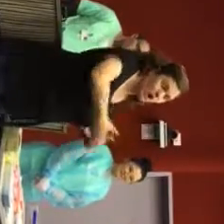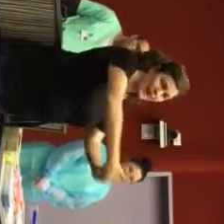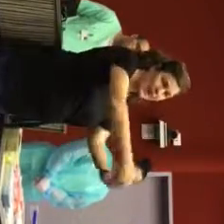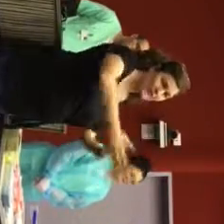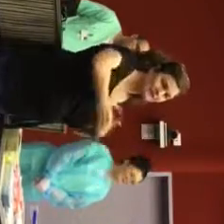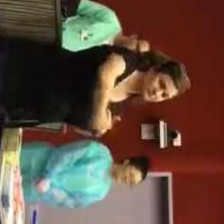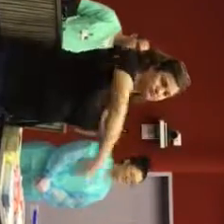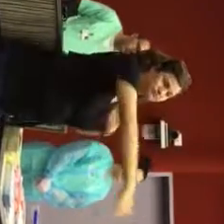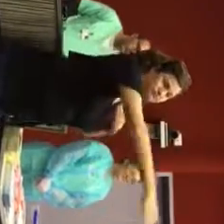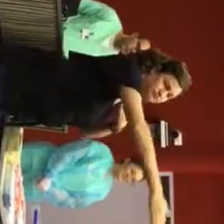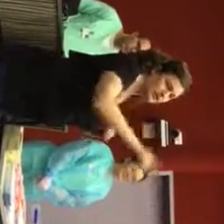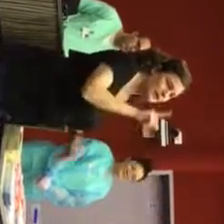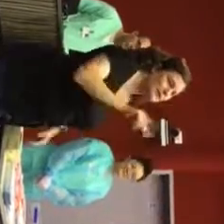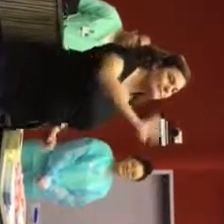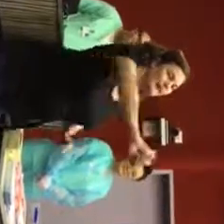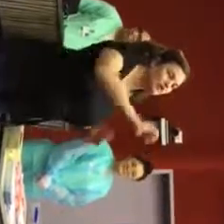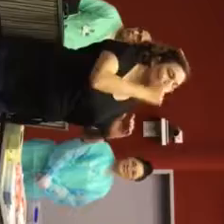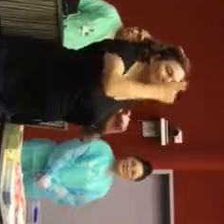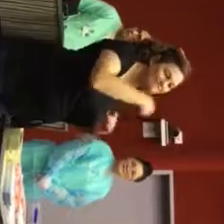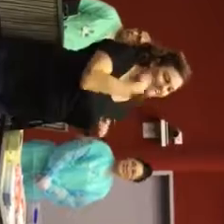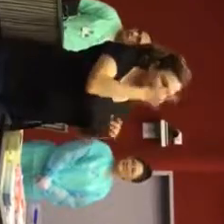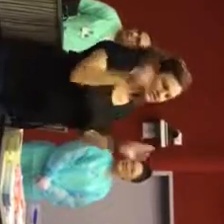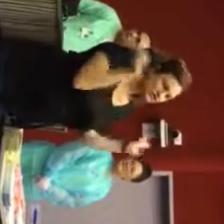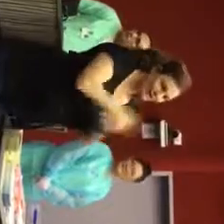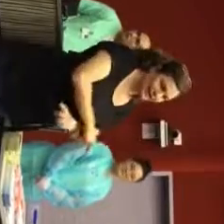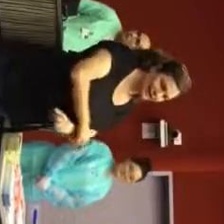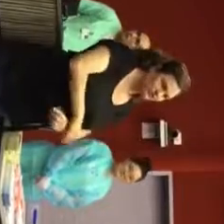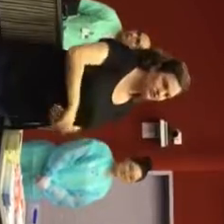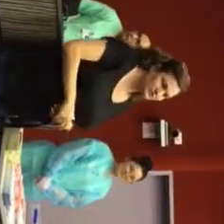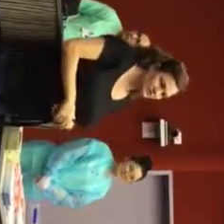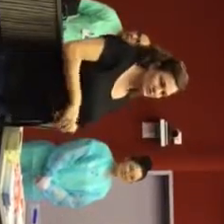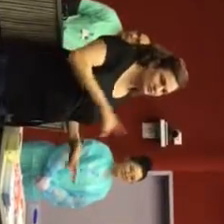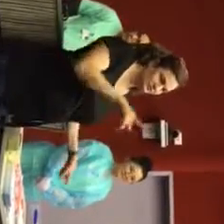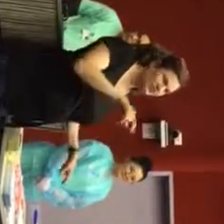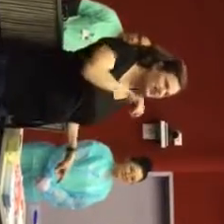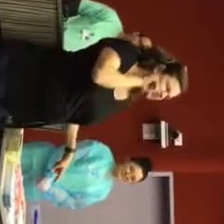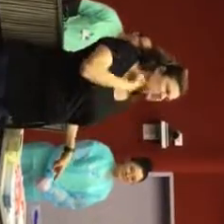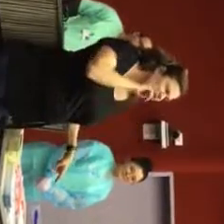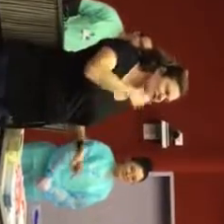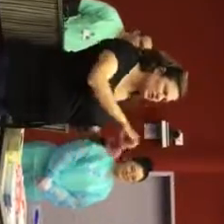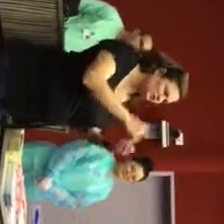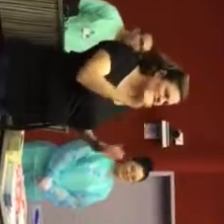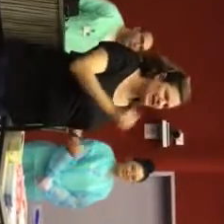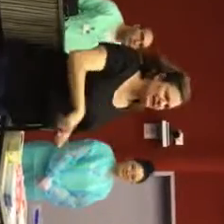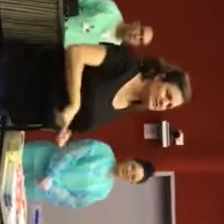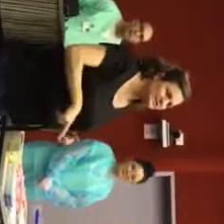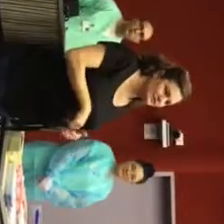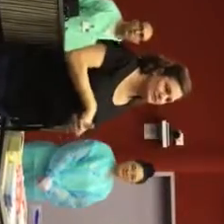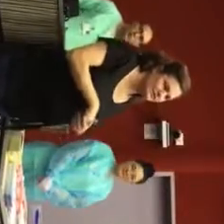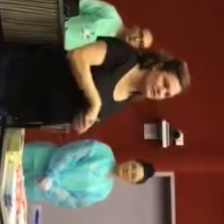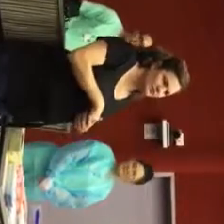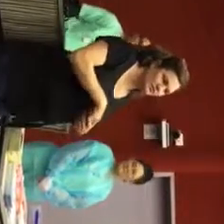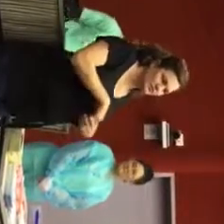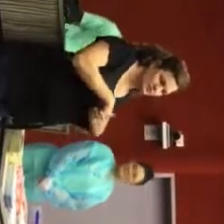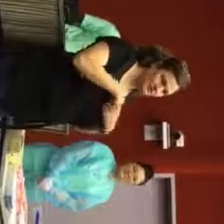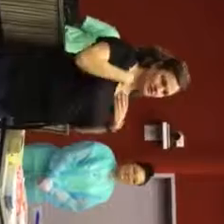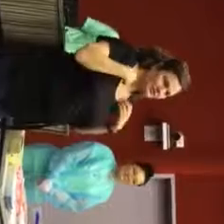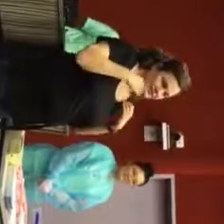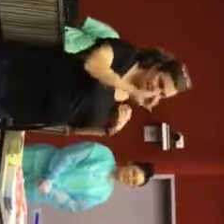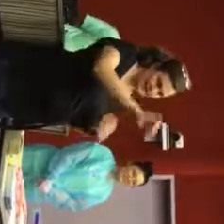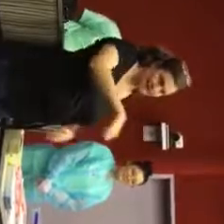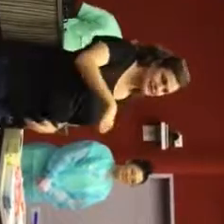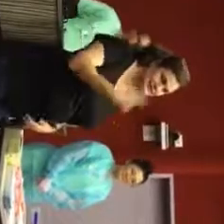while. But let's say that if you drop one, there's a bigger chance maybe the acrylic will just break into two pieces. But, however, the chance of you needing to